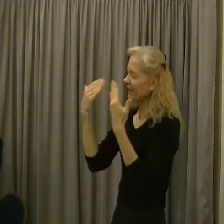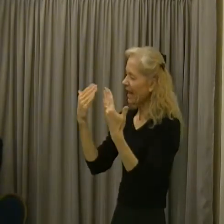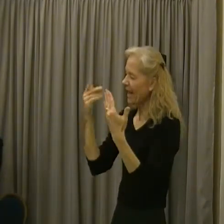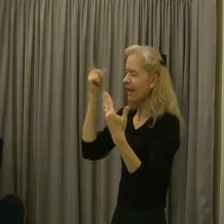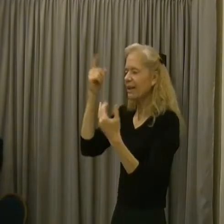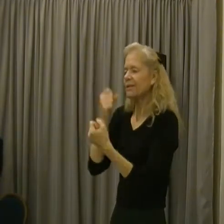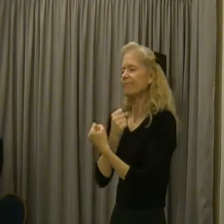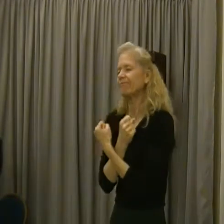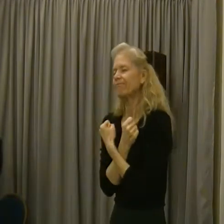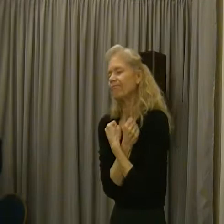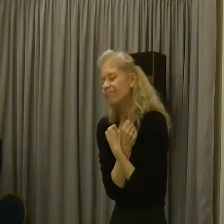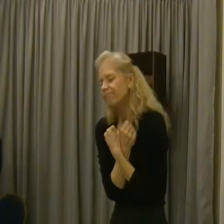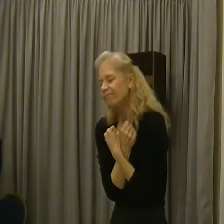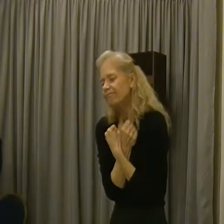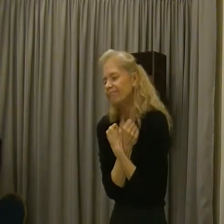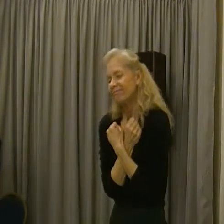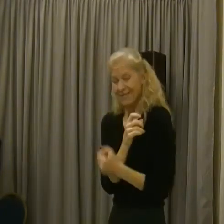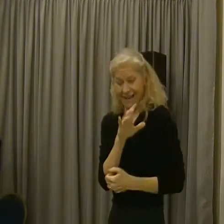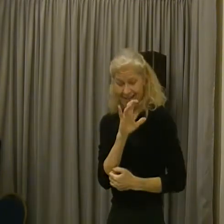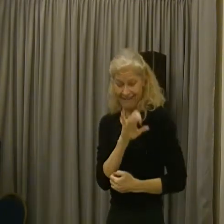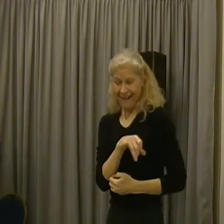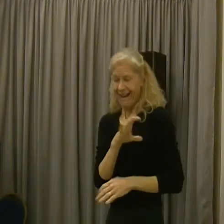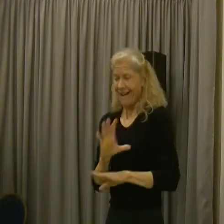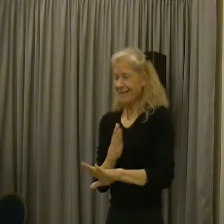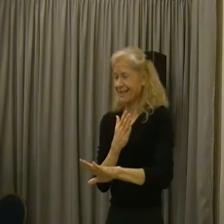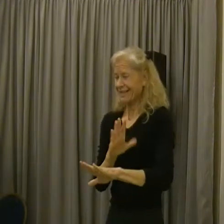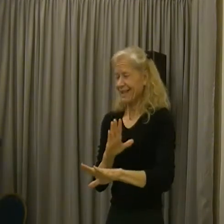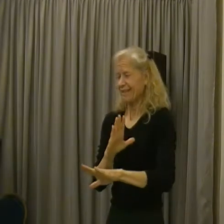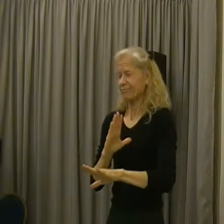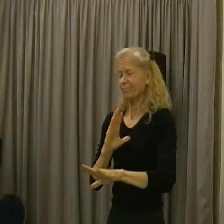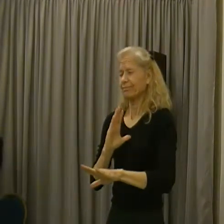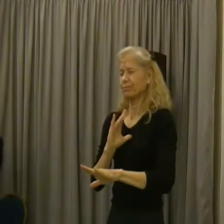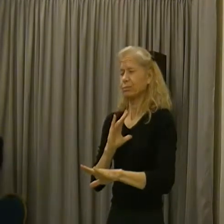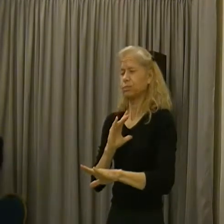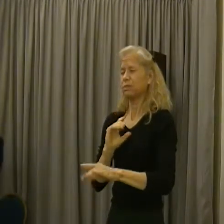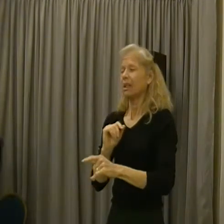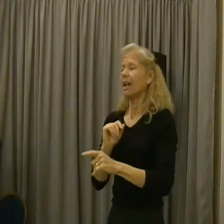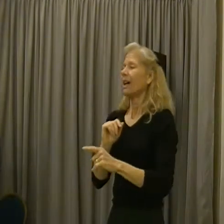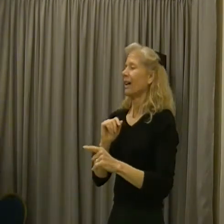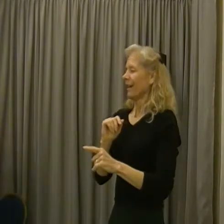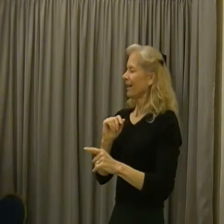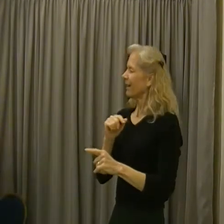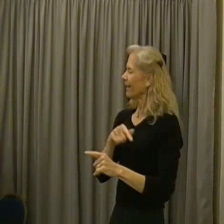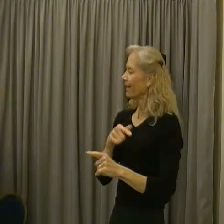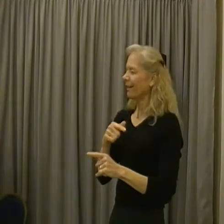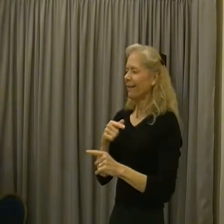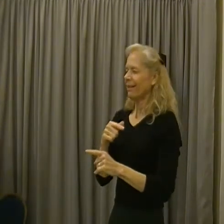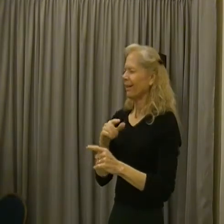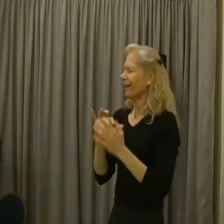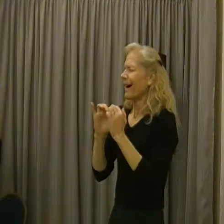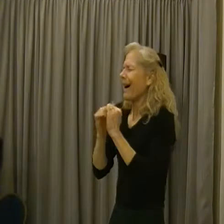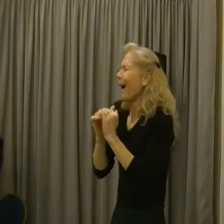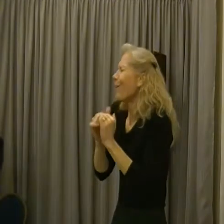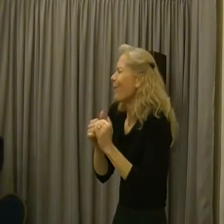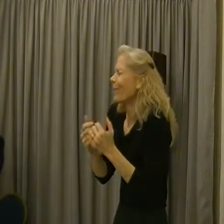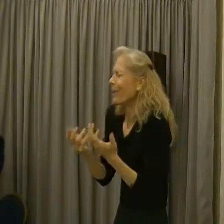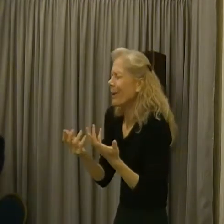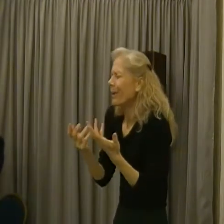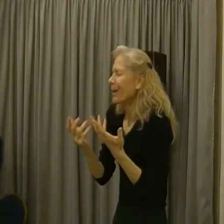Father, we thank you that you love us. You take care of us. You take care of our needs. I thank you, Father, for each one that you brought in here